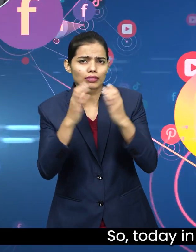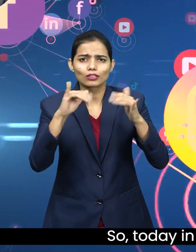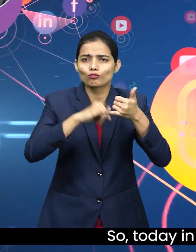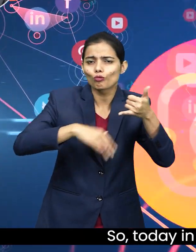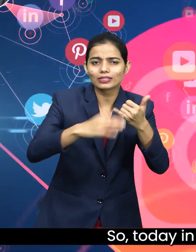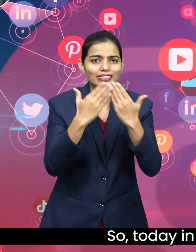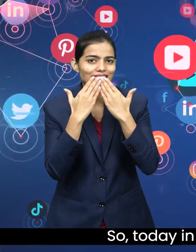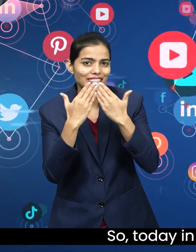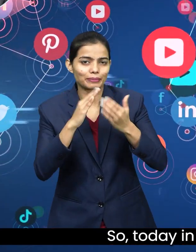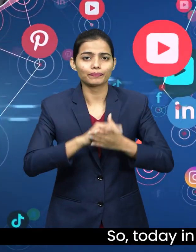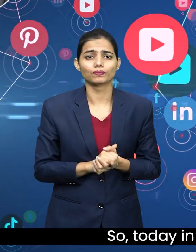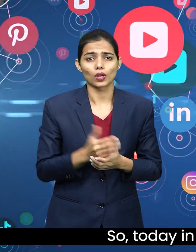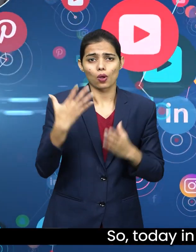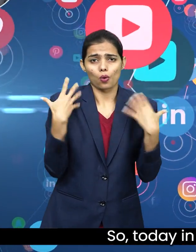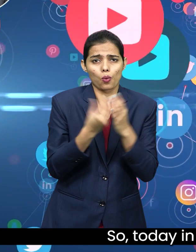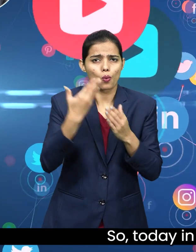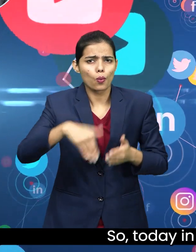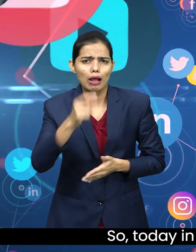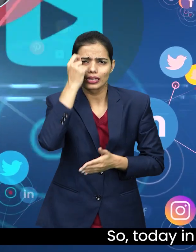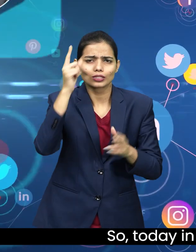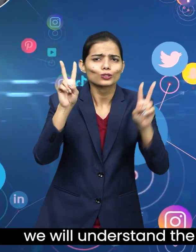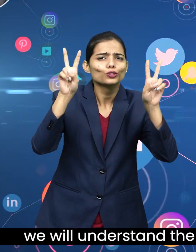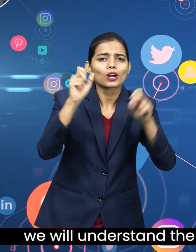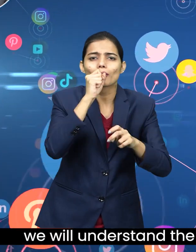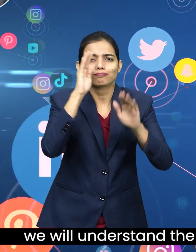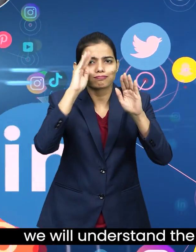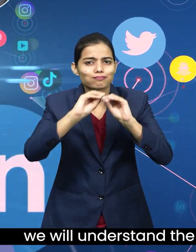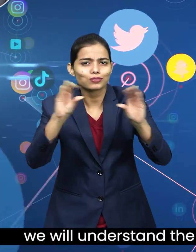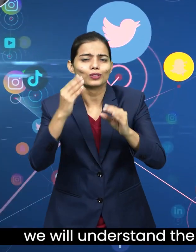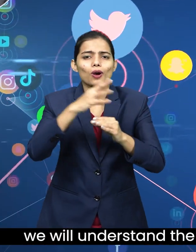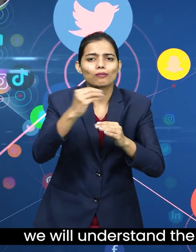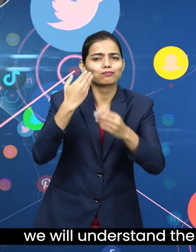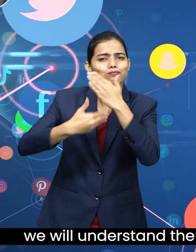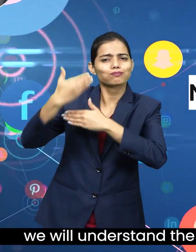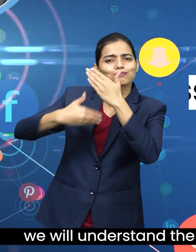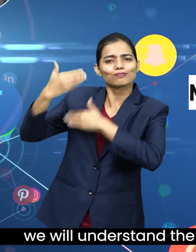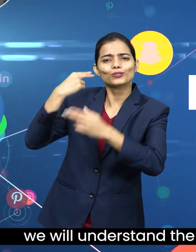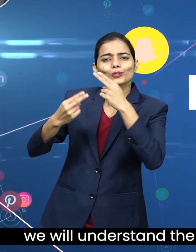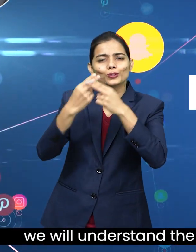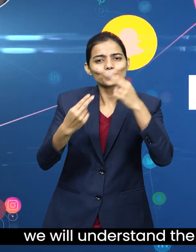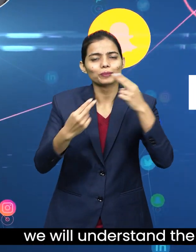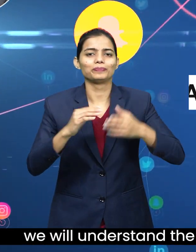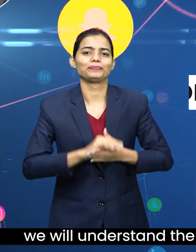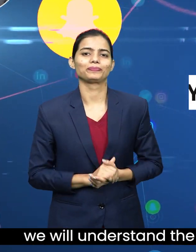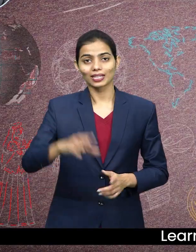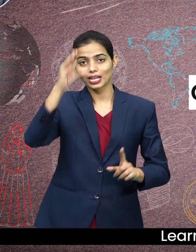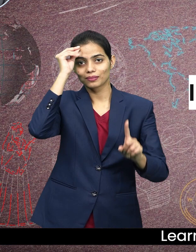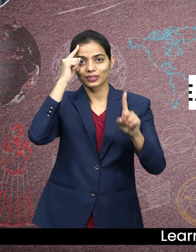So, today in class 10th, Social Studies, we will understand the topic of mass media and